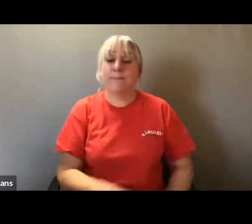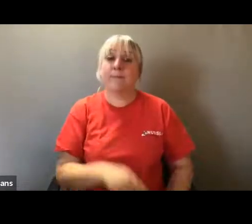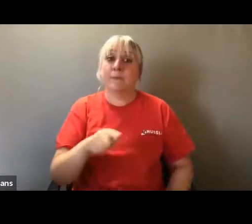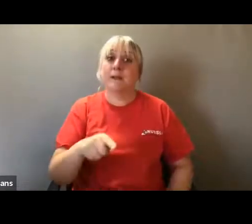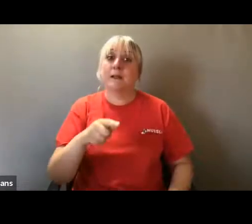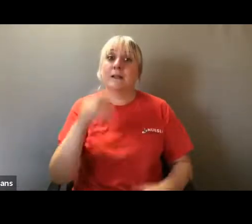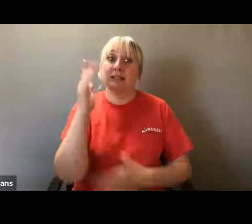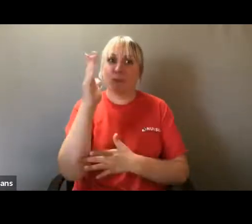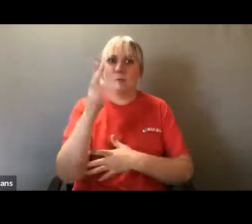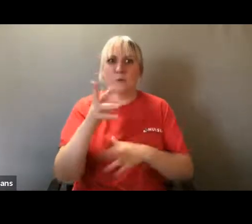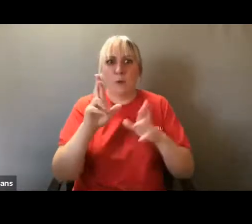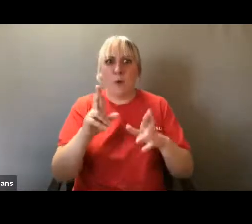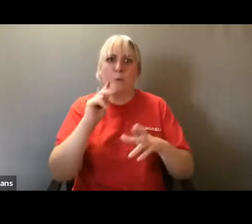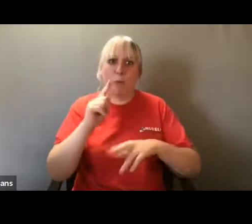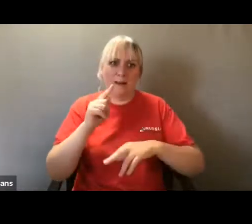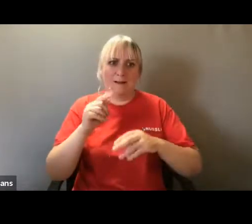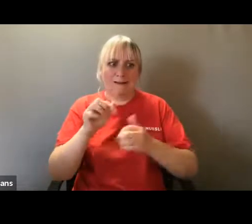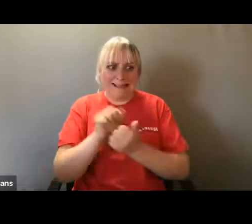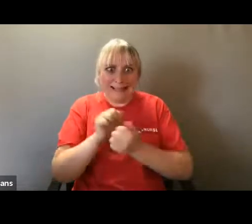slots. All